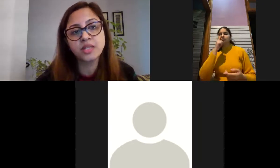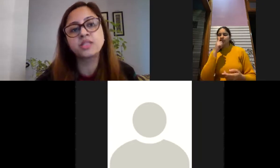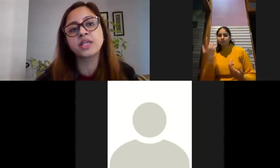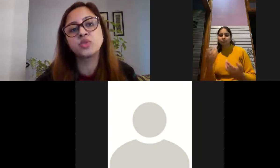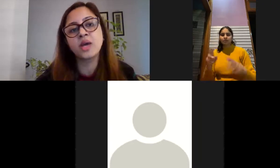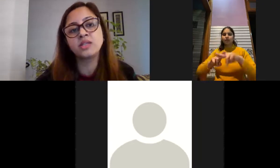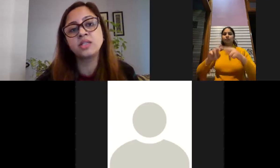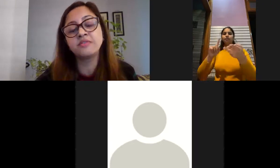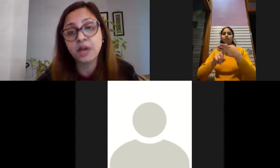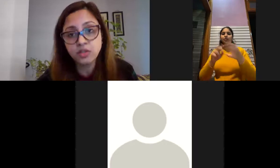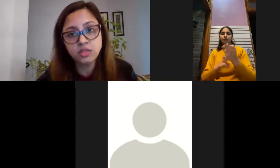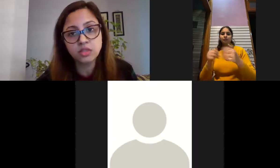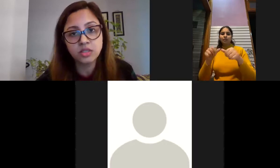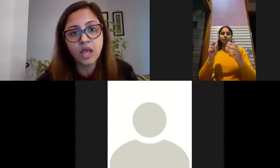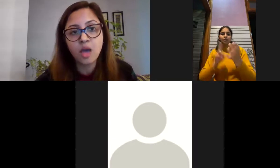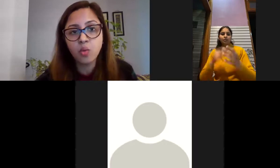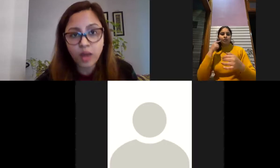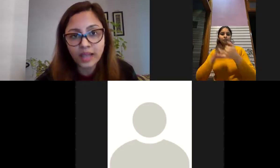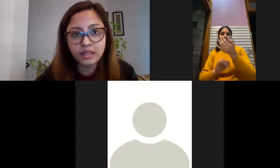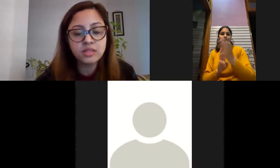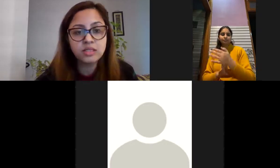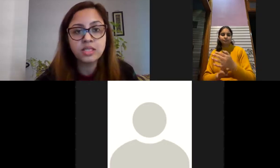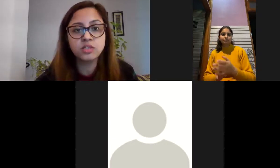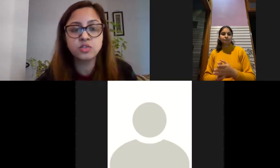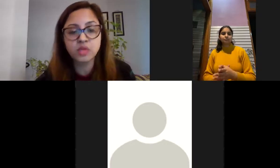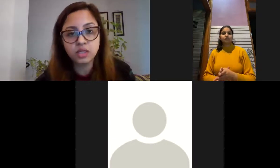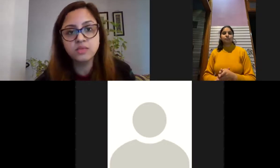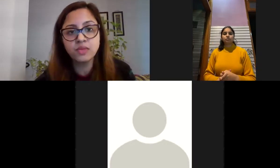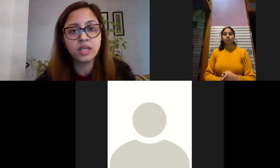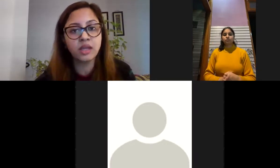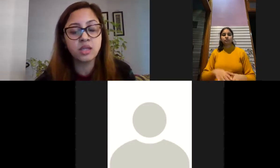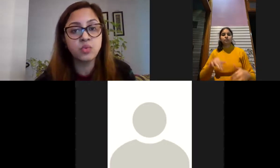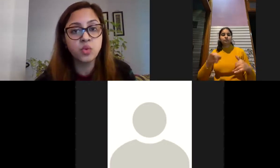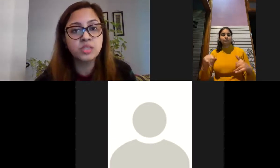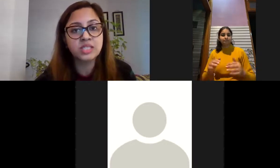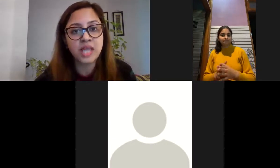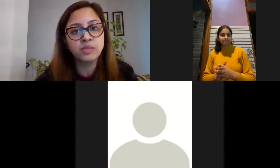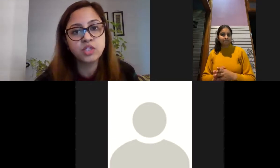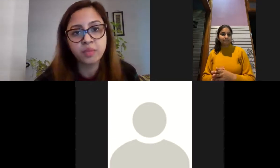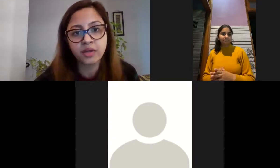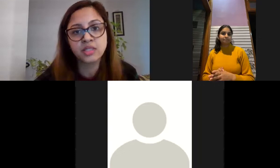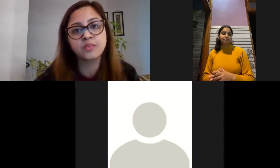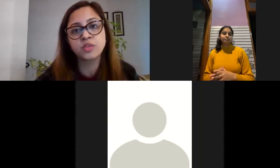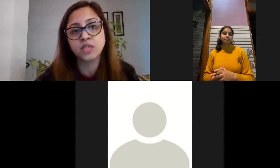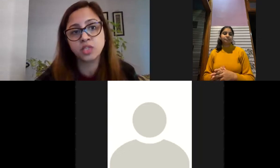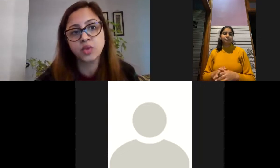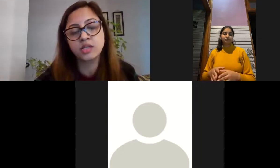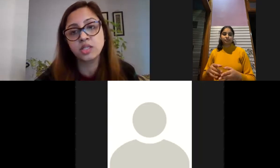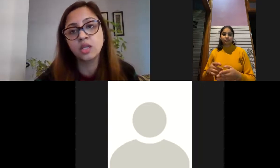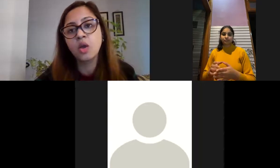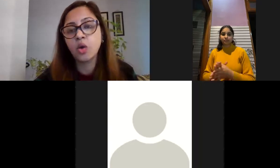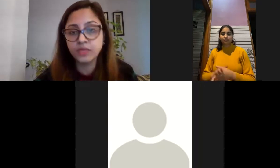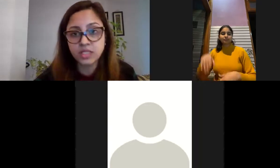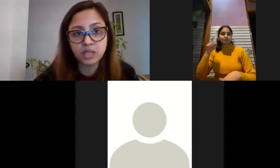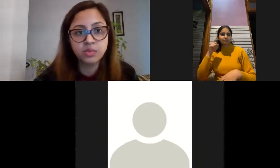Bertha, her sexuality functions violently, destructively, and invokes established paradigms of